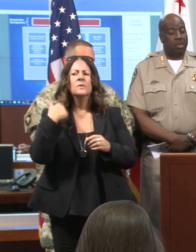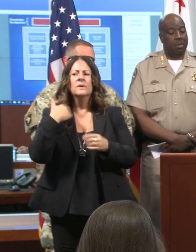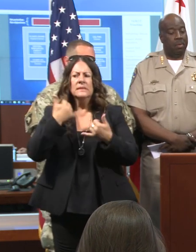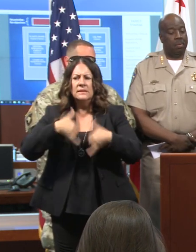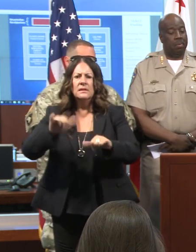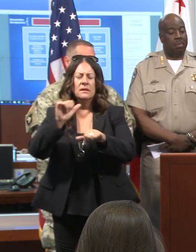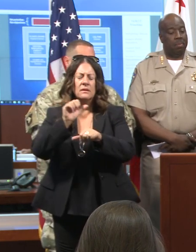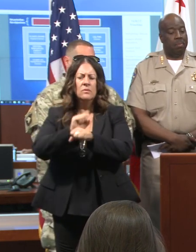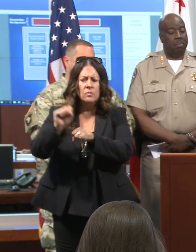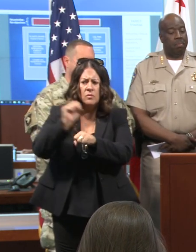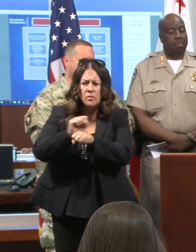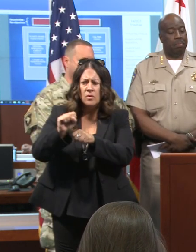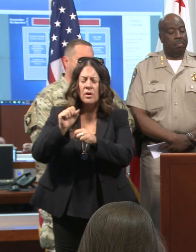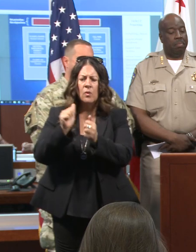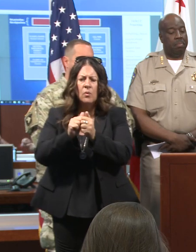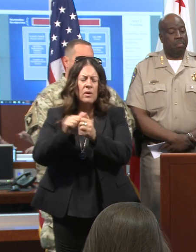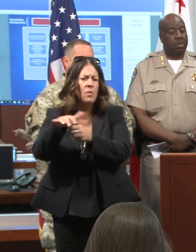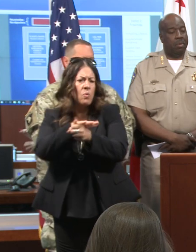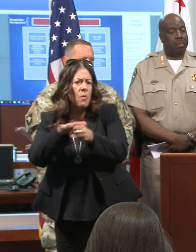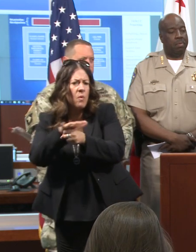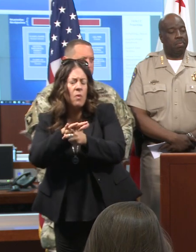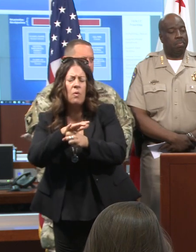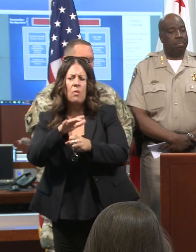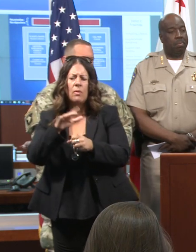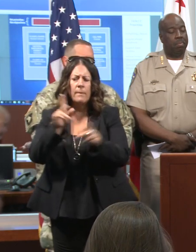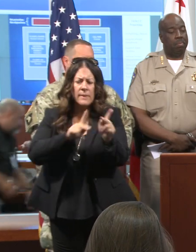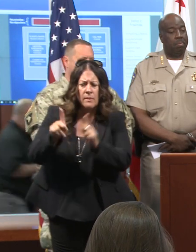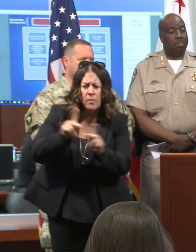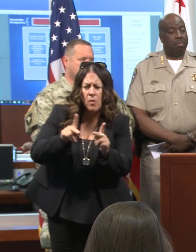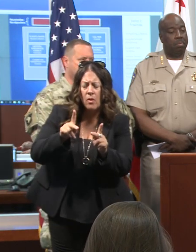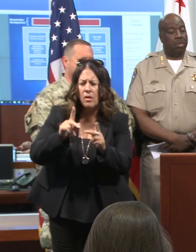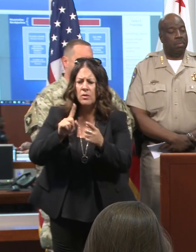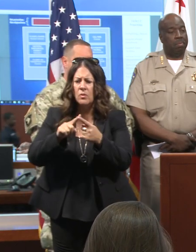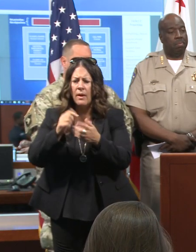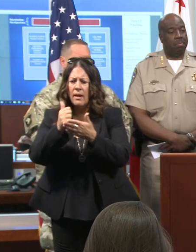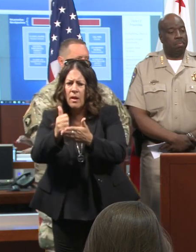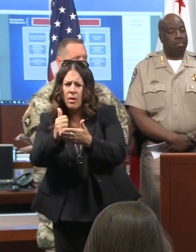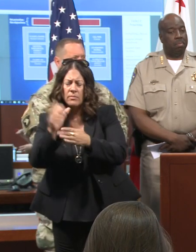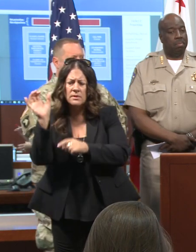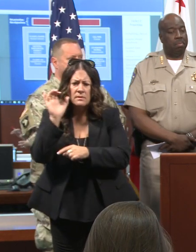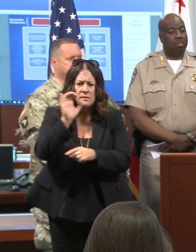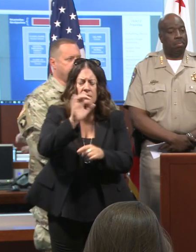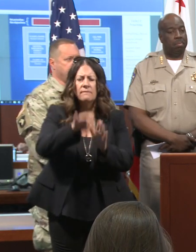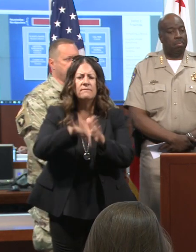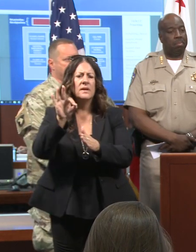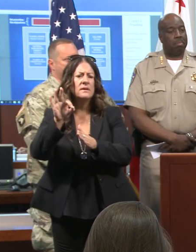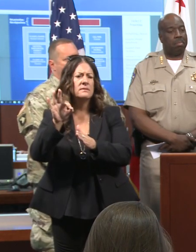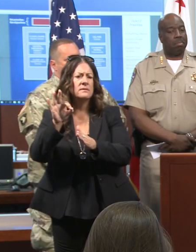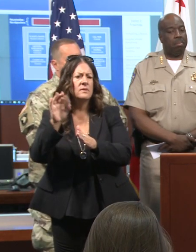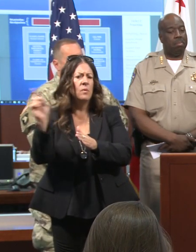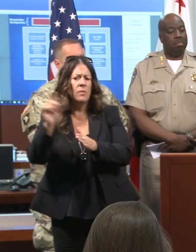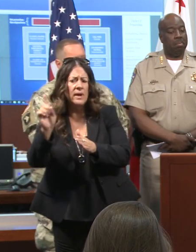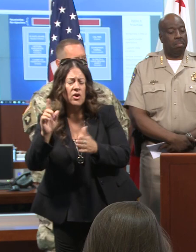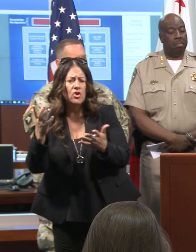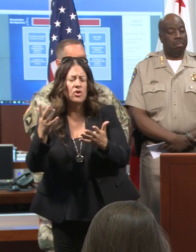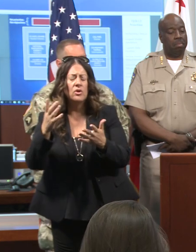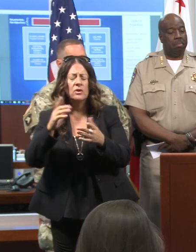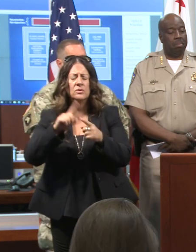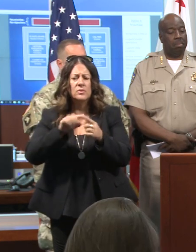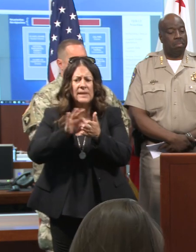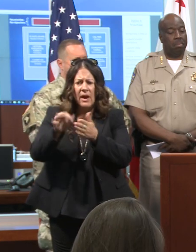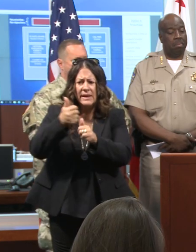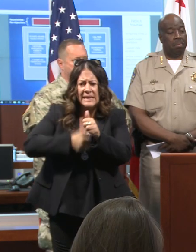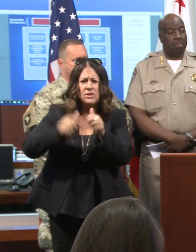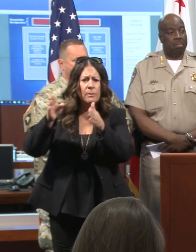work locally with local officials as we can access these fire areas and do accountability checks. So we